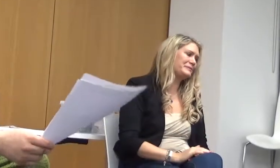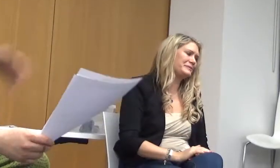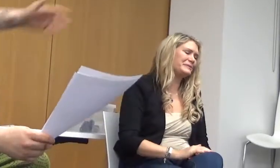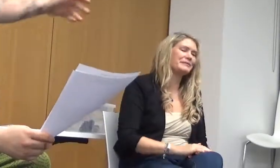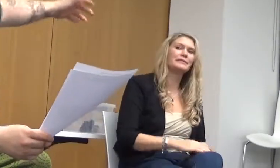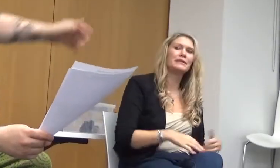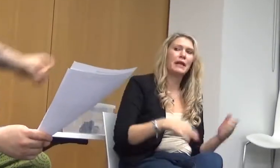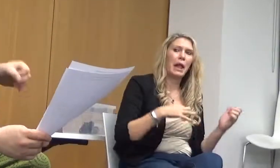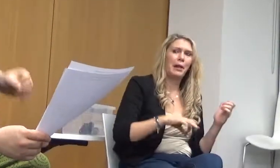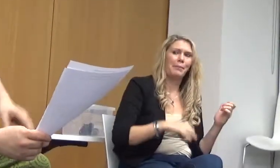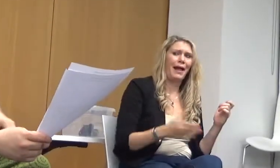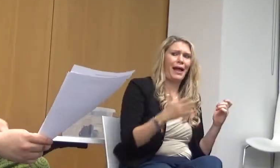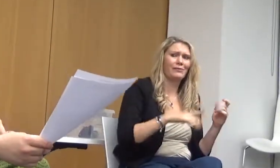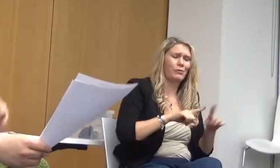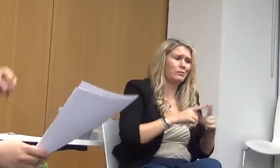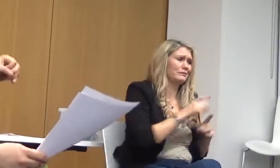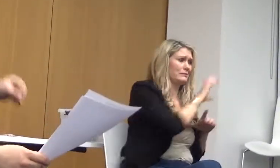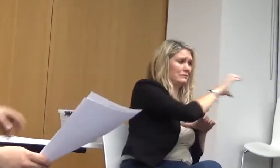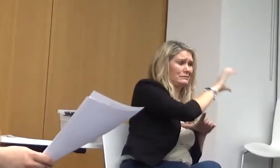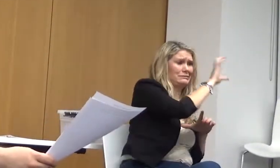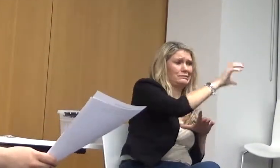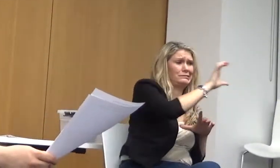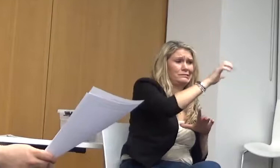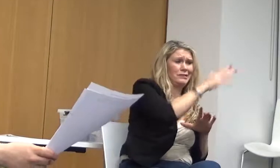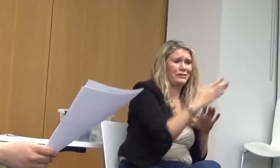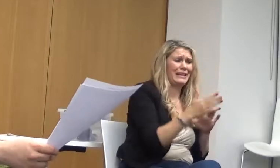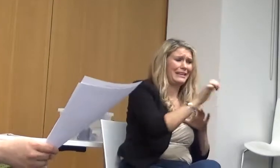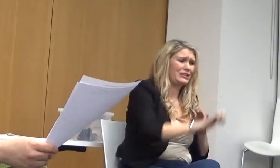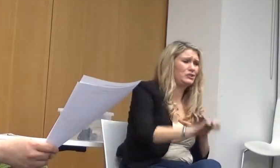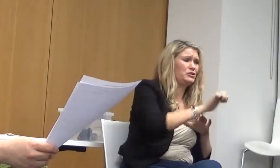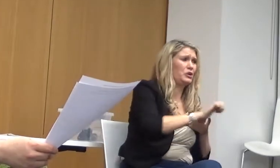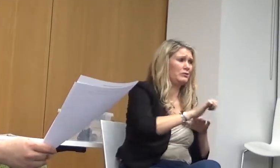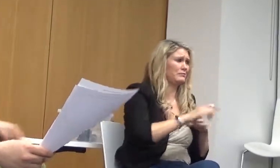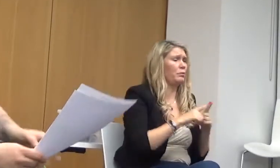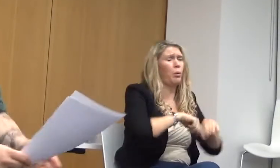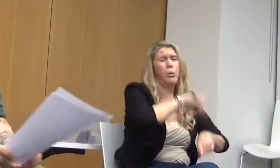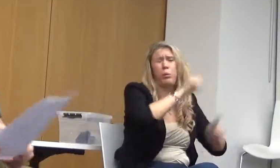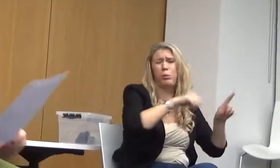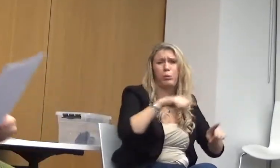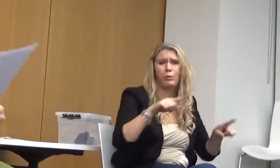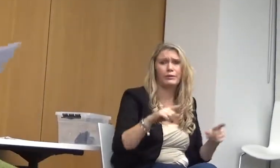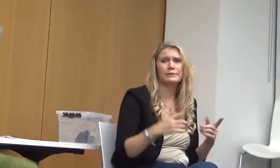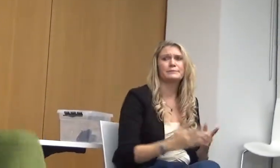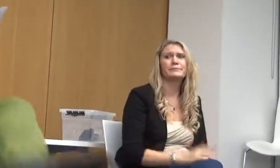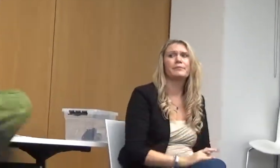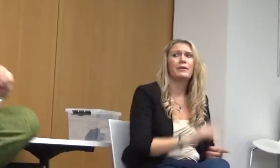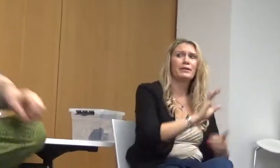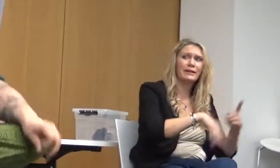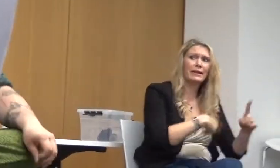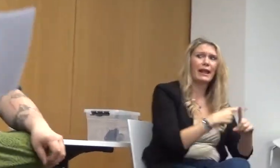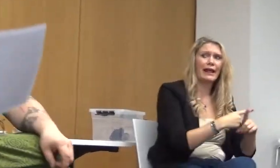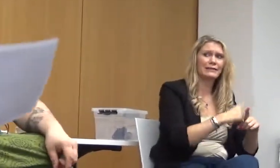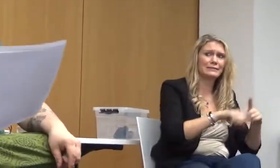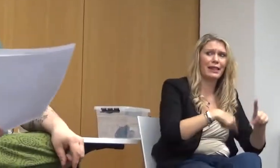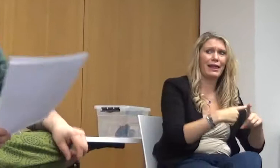Bands from Killheads to Wire, Husker Du to Mekons, the X to the X